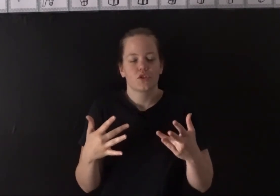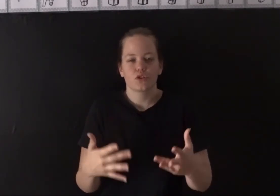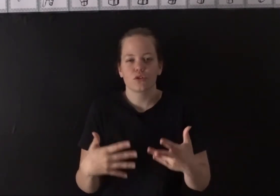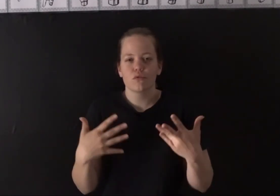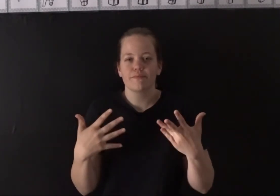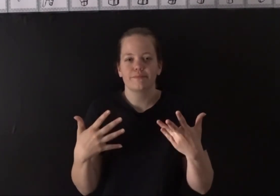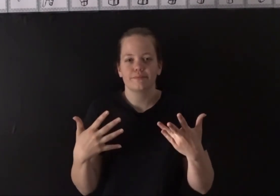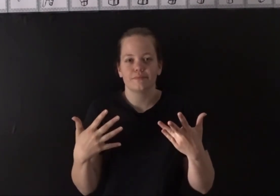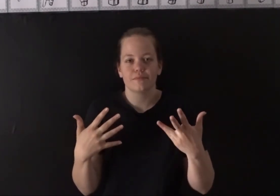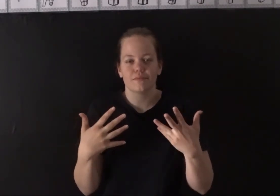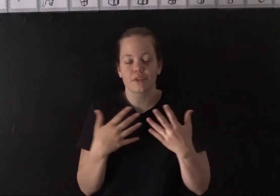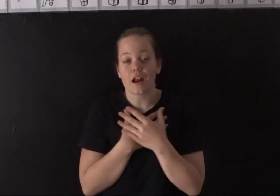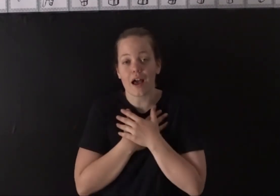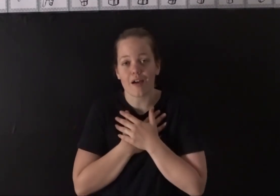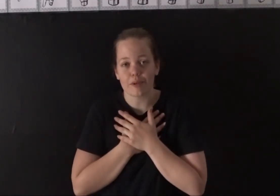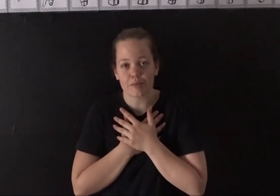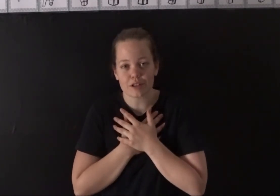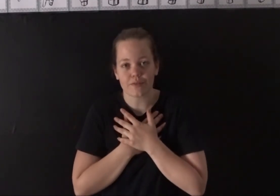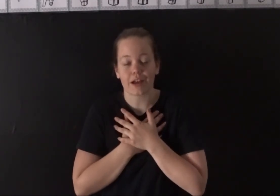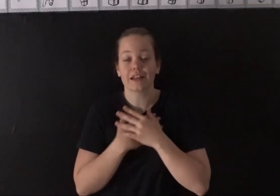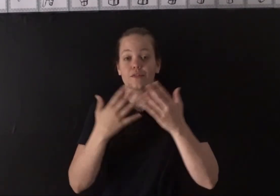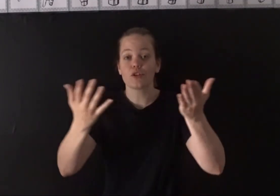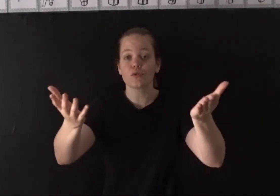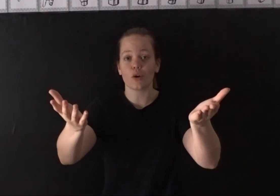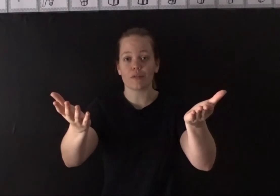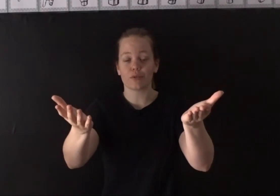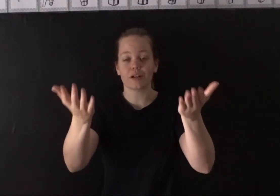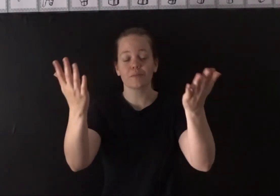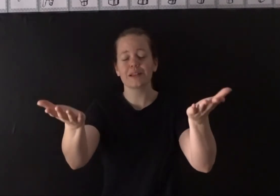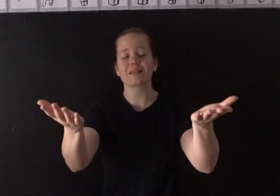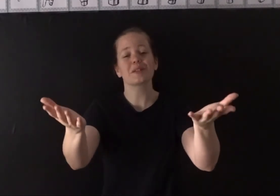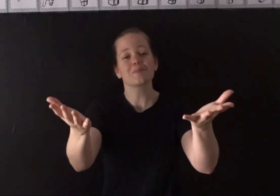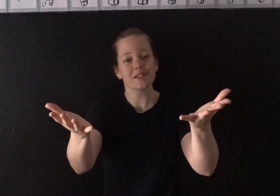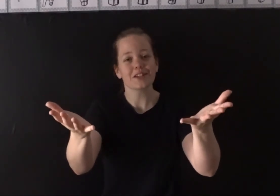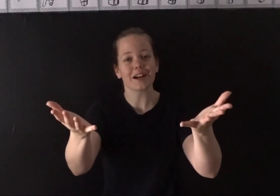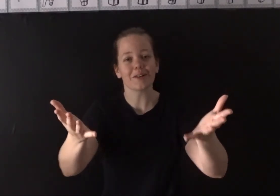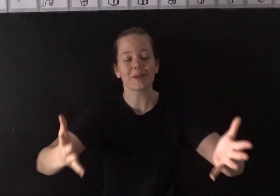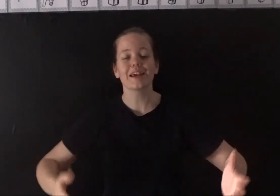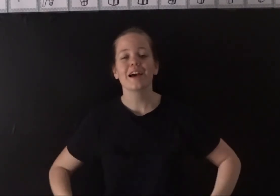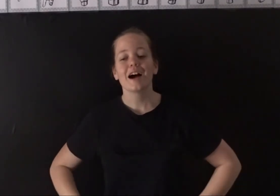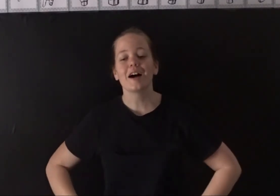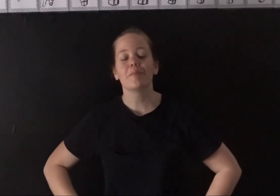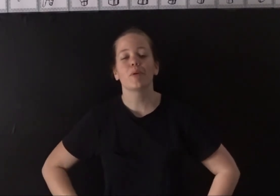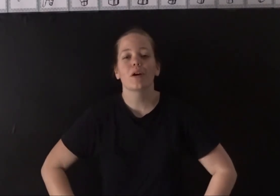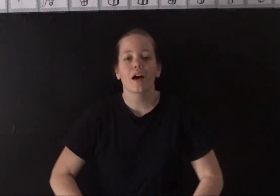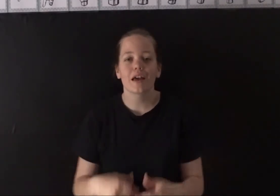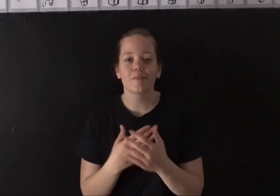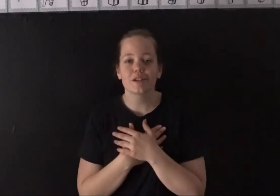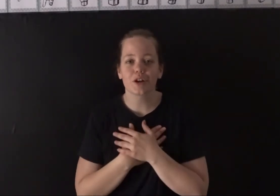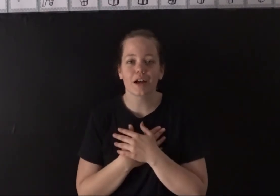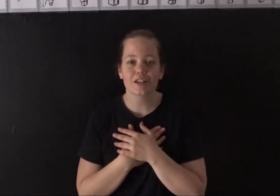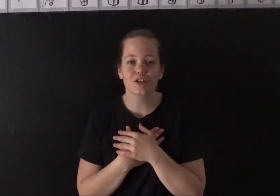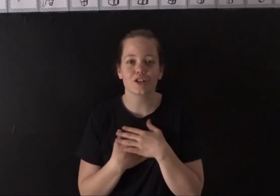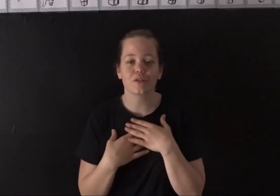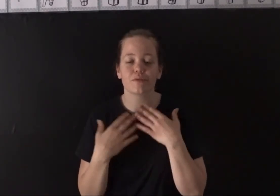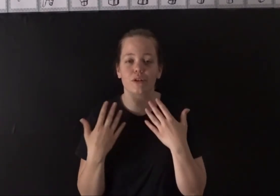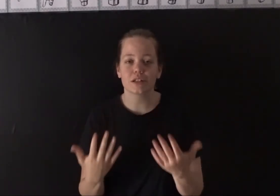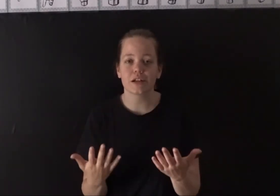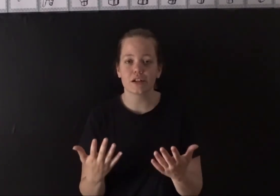there's no that I have been able to find. If you know of one, please, please, please share it with me. But what I have been taught to do for